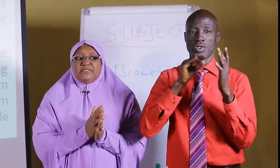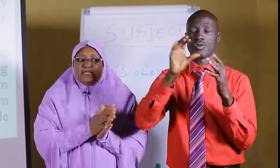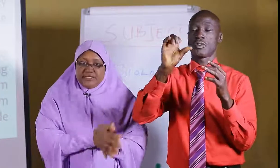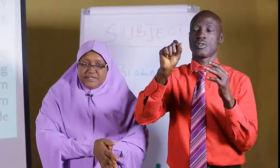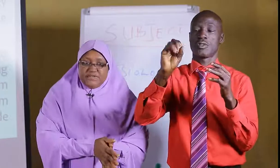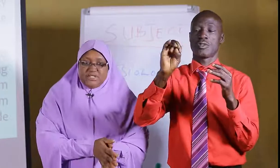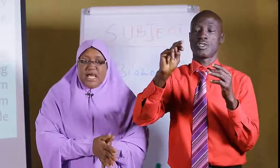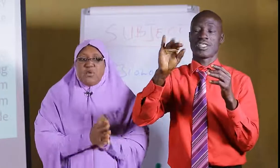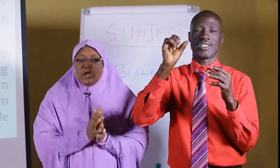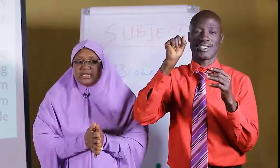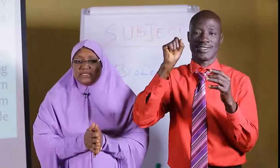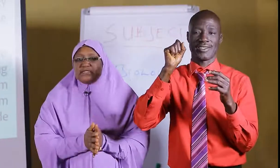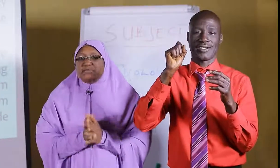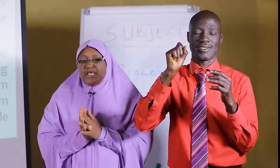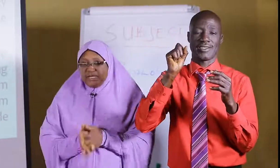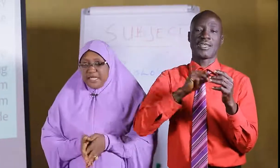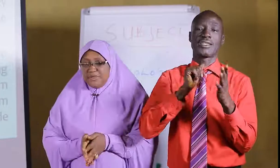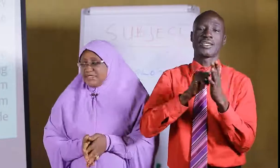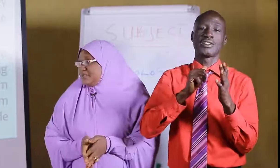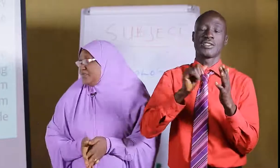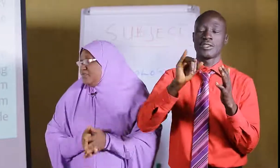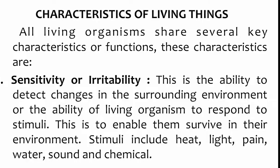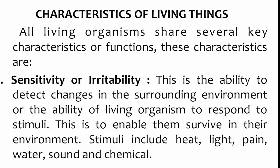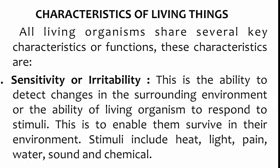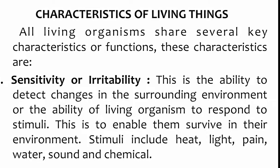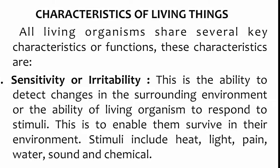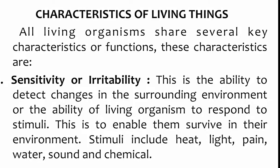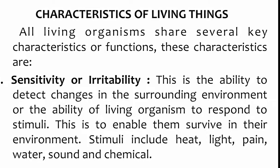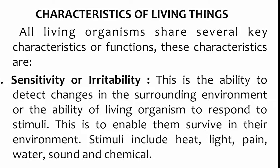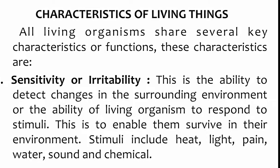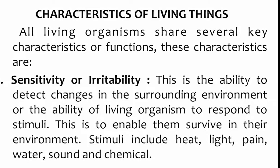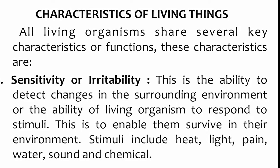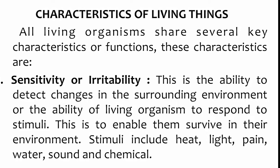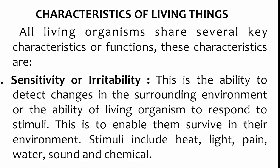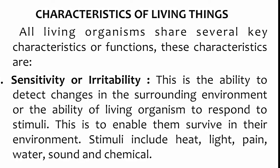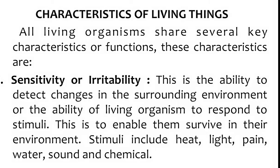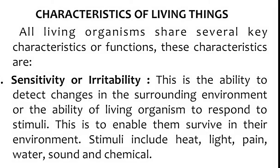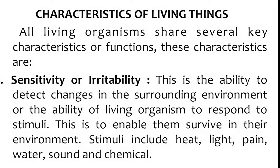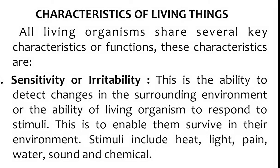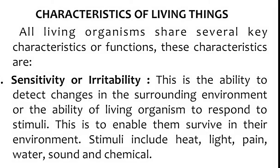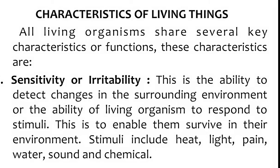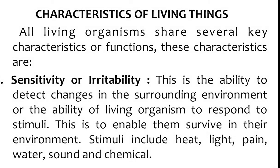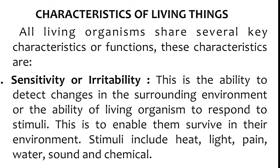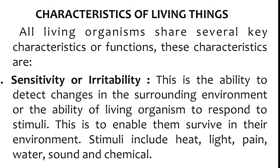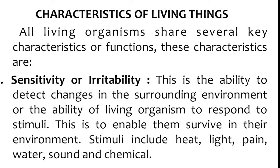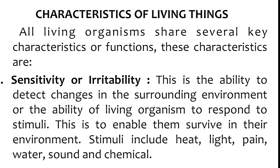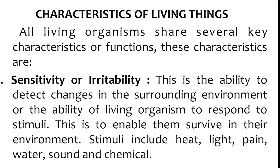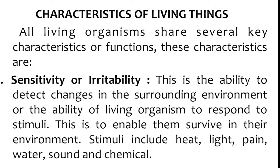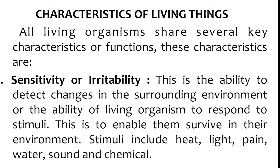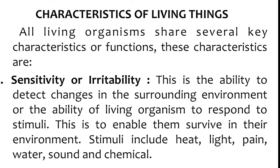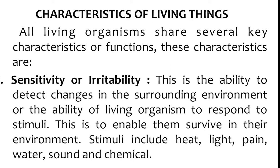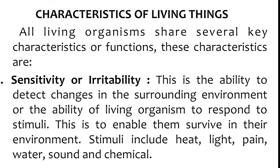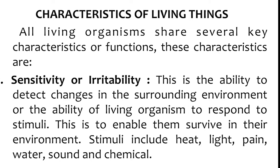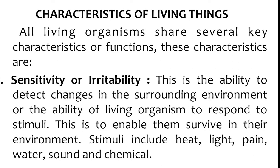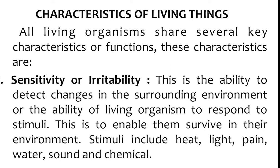mean by sensitivity and what is irritability? Irritability is the ability of living organisms, that